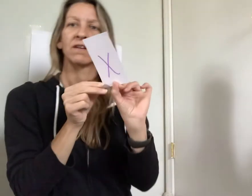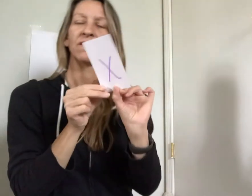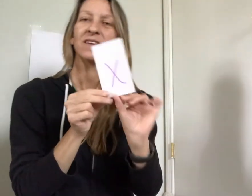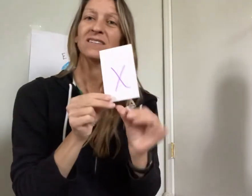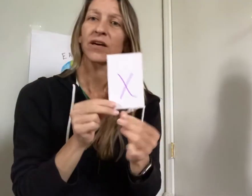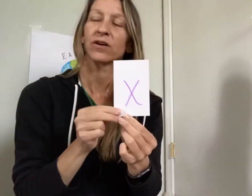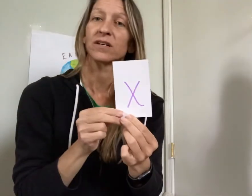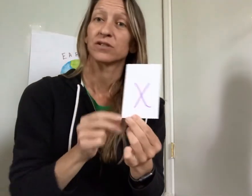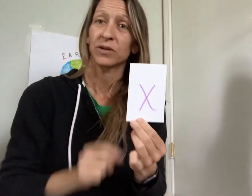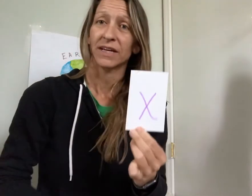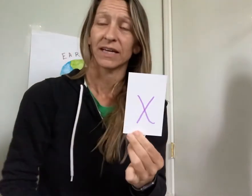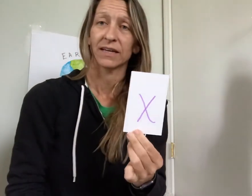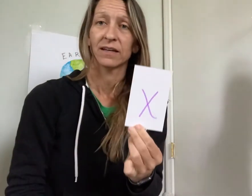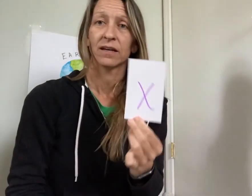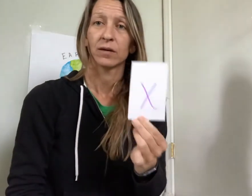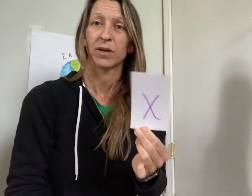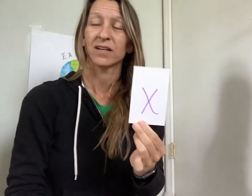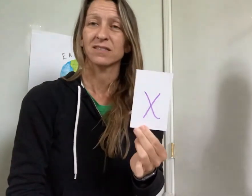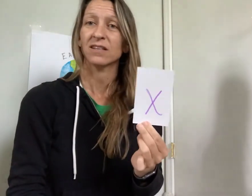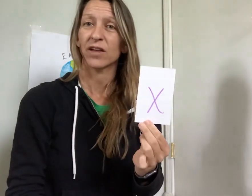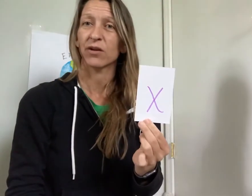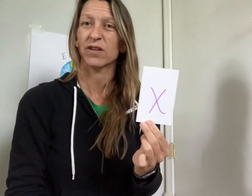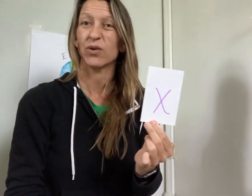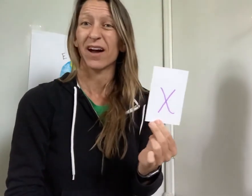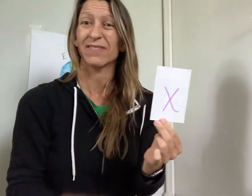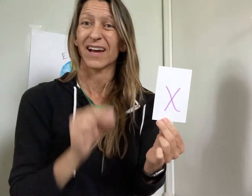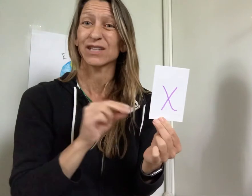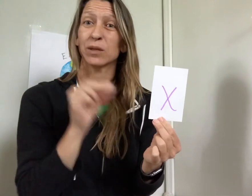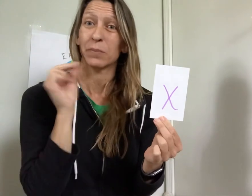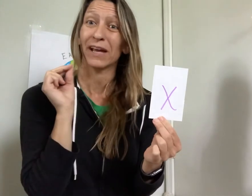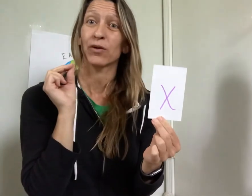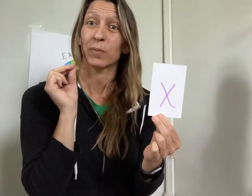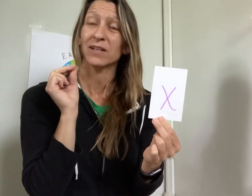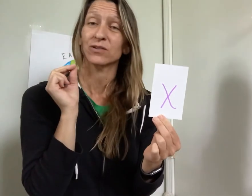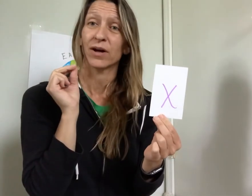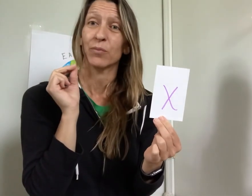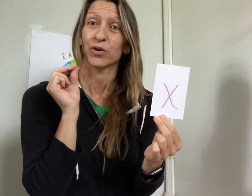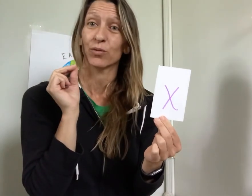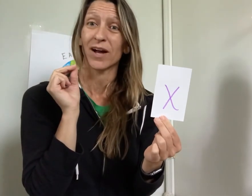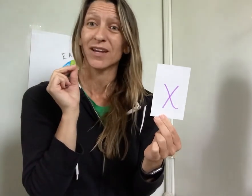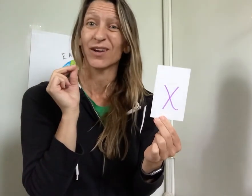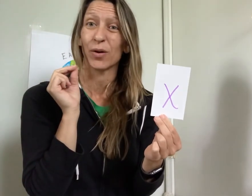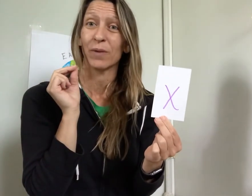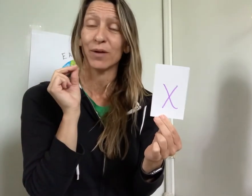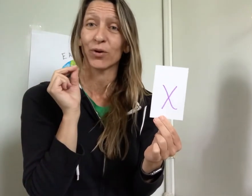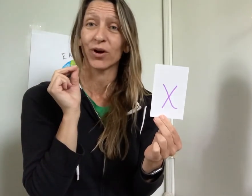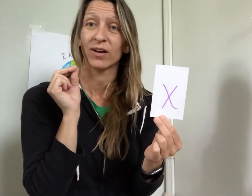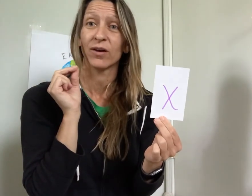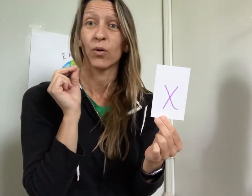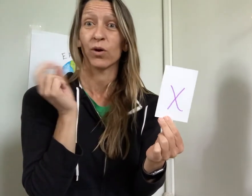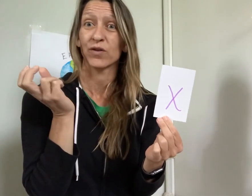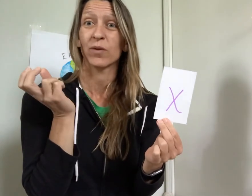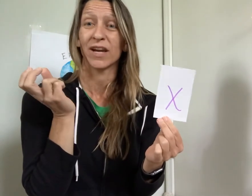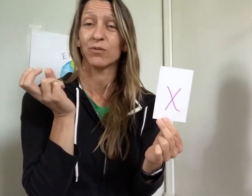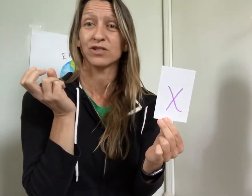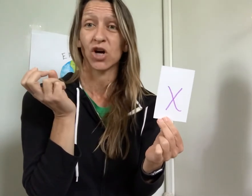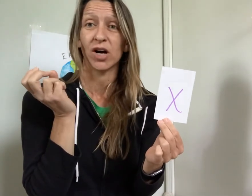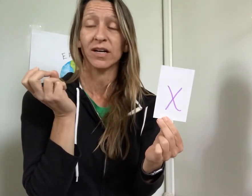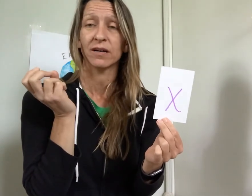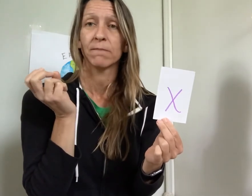This letter is tricky because it's a letter that you have to actually pick your pencil up when you're writing it on paper, or if you're writing it with chalk, you